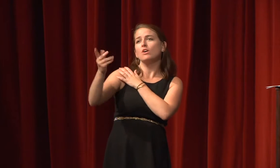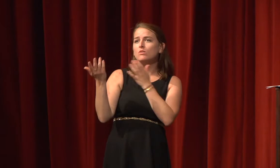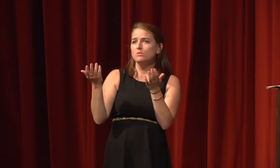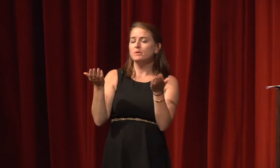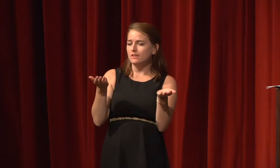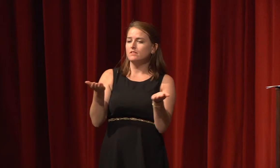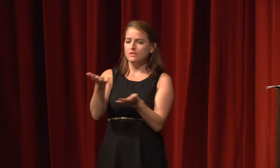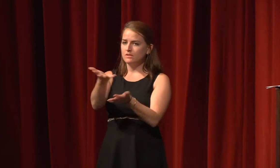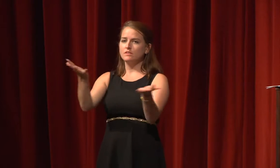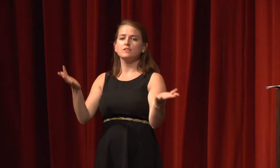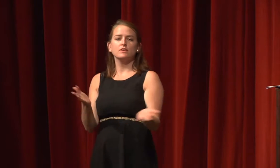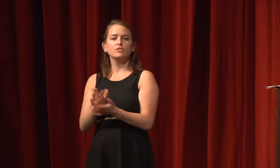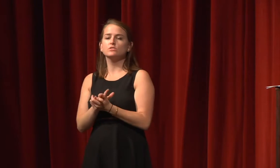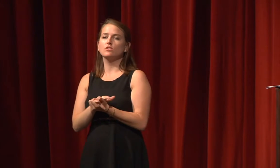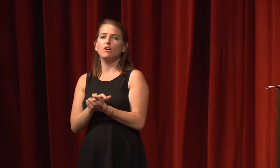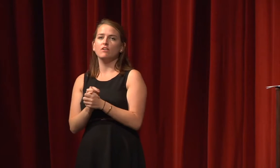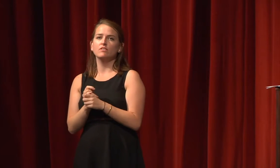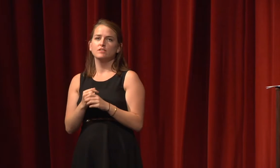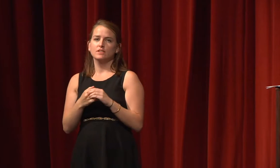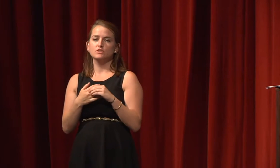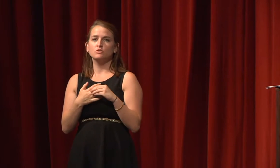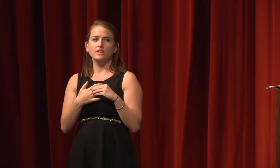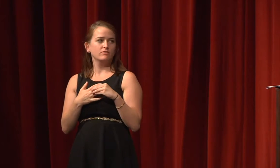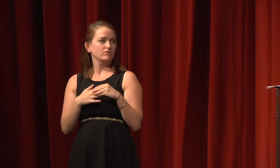So, but you guys are all intuitive.